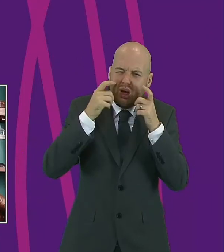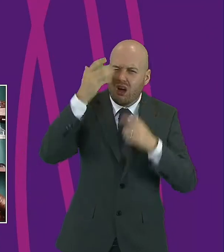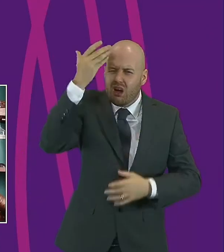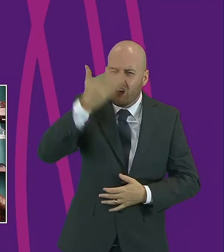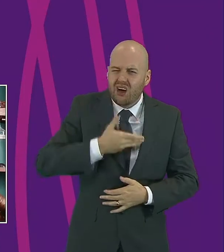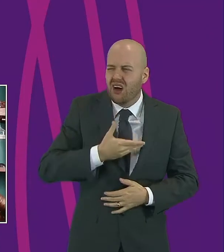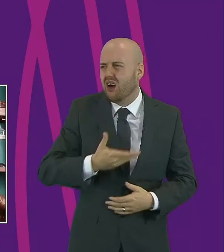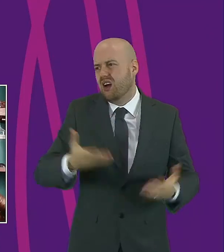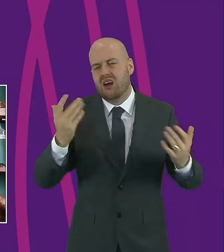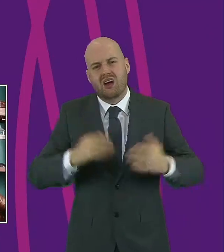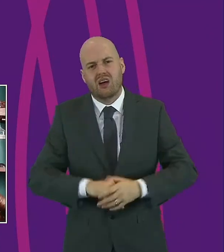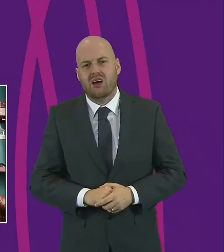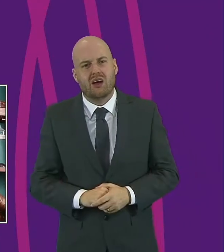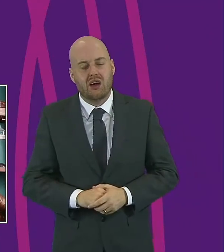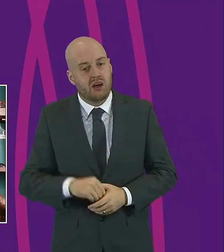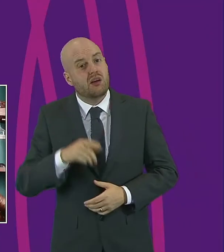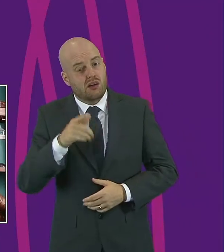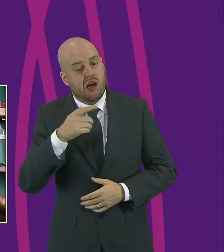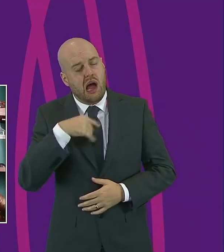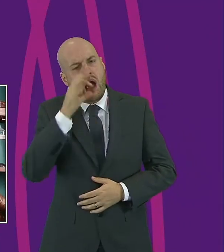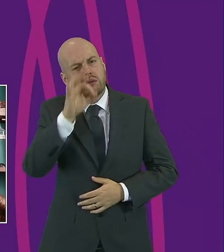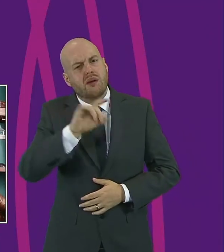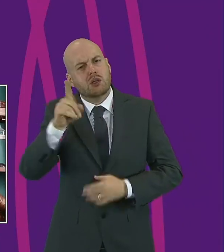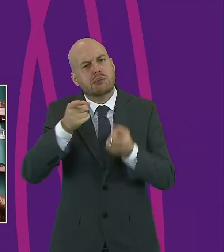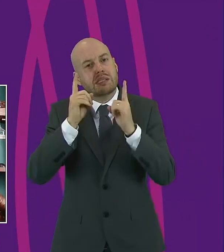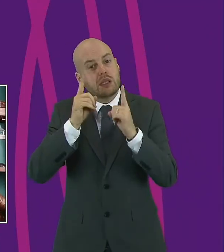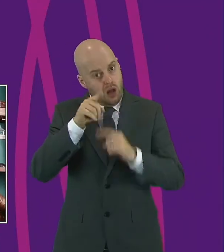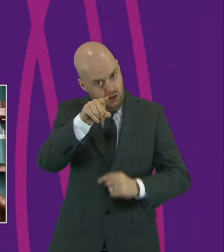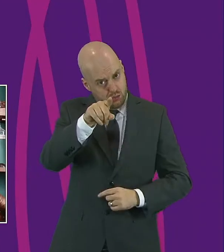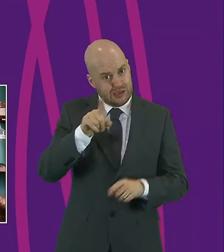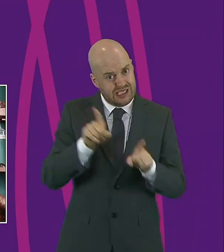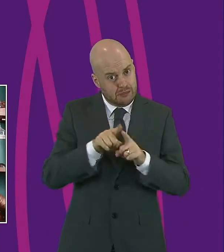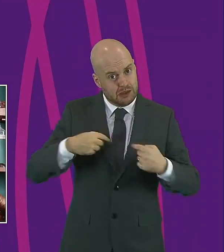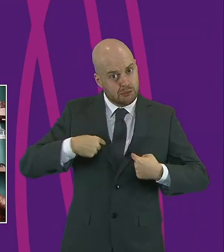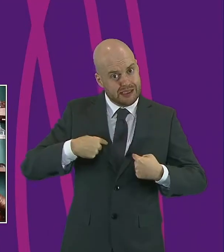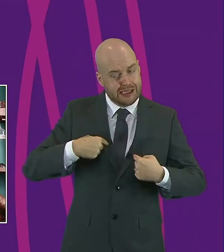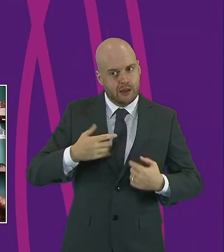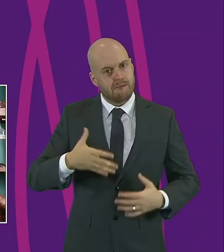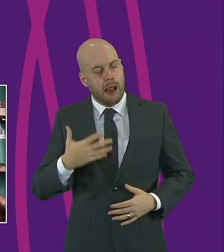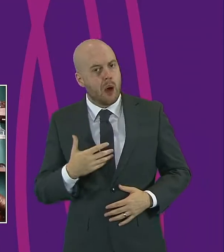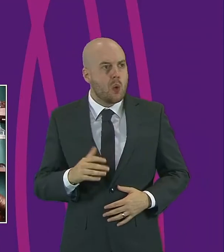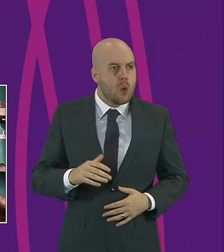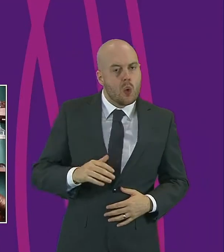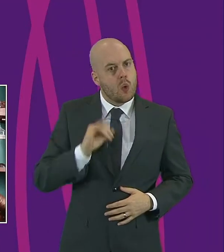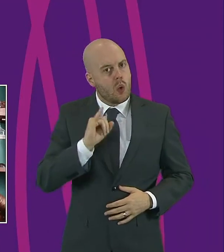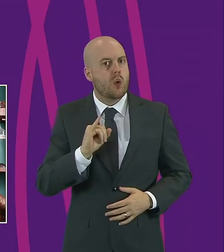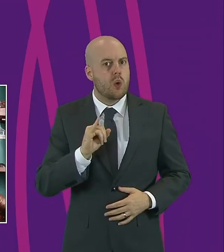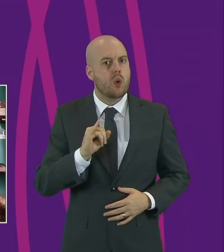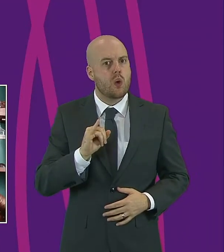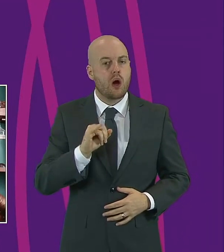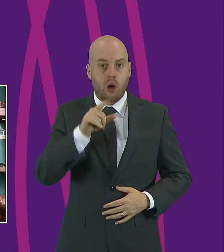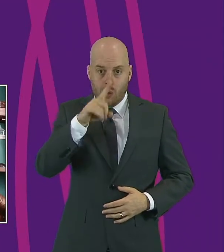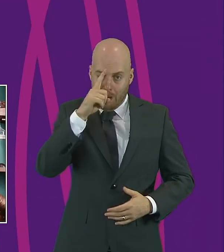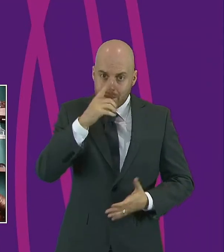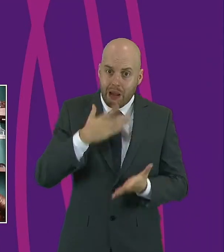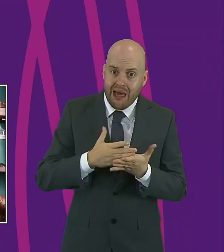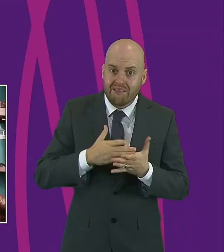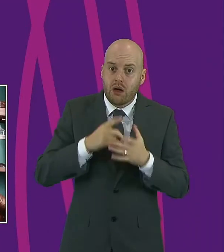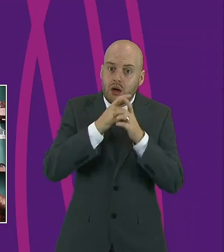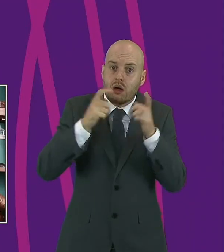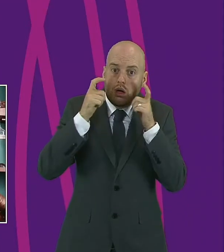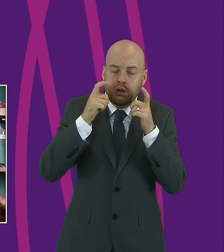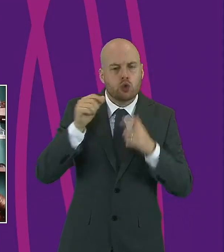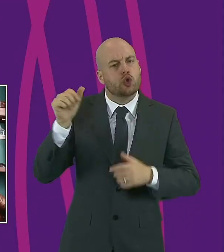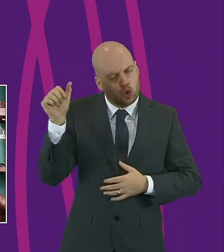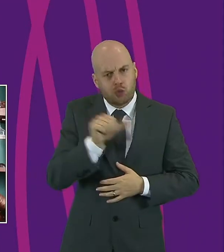school corridors and canteens where social distancing clearly isn't possible? And does she believe that face coverings should be worn in